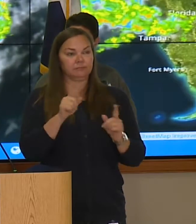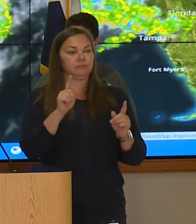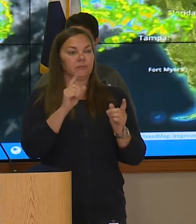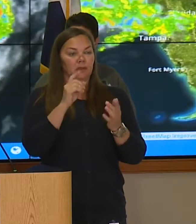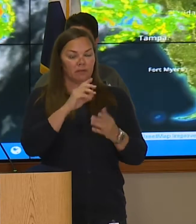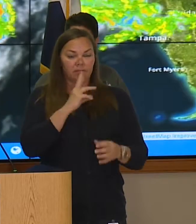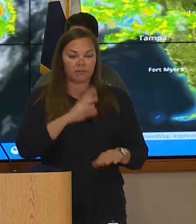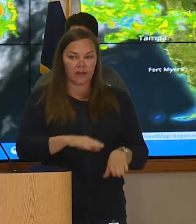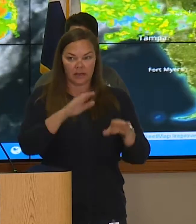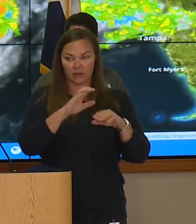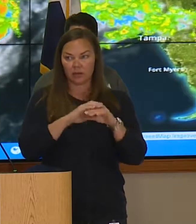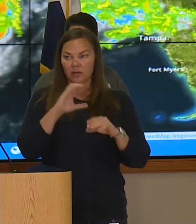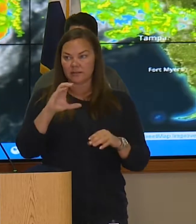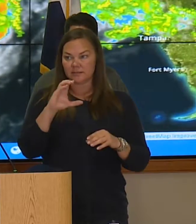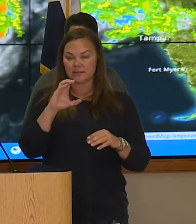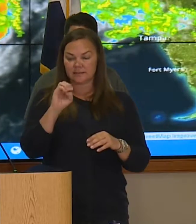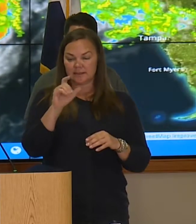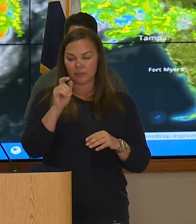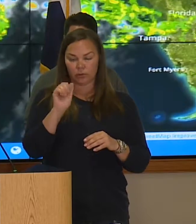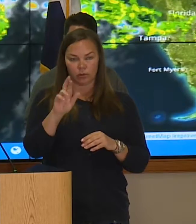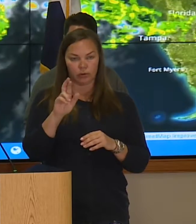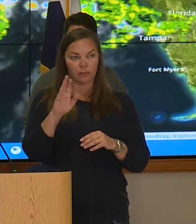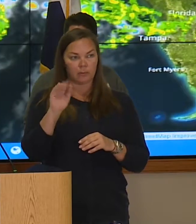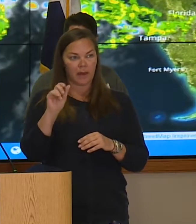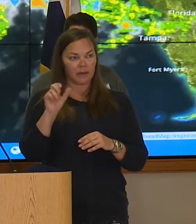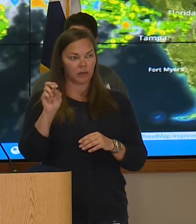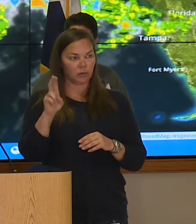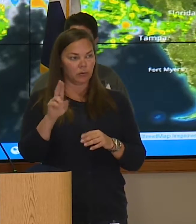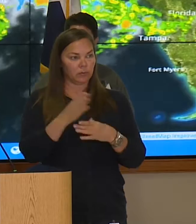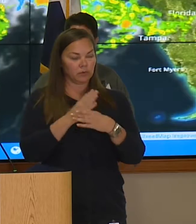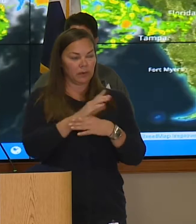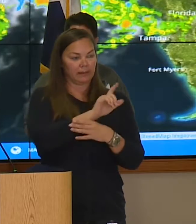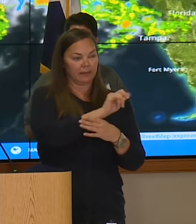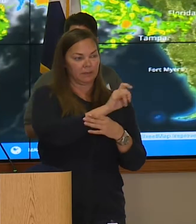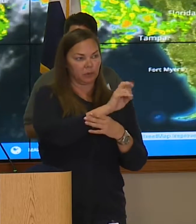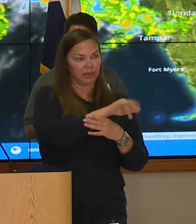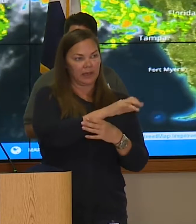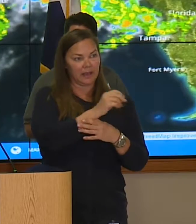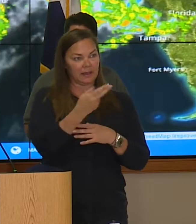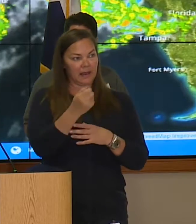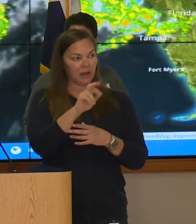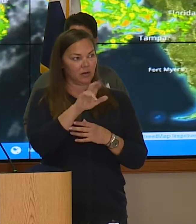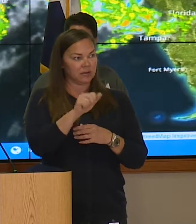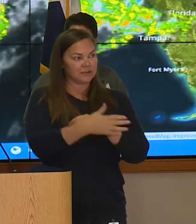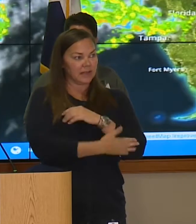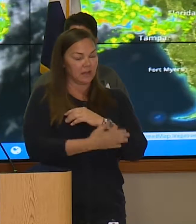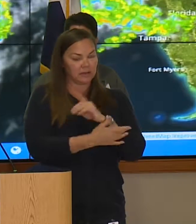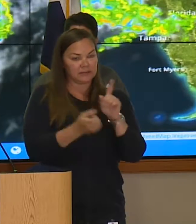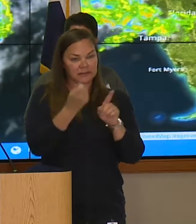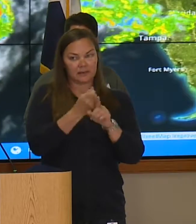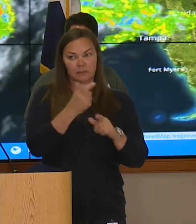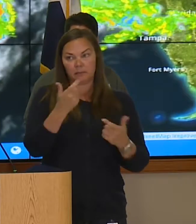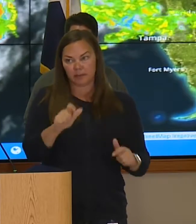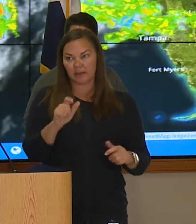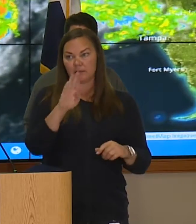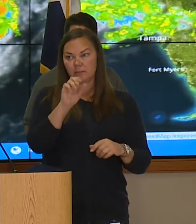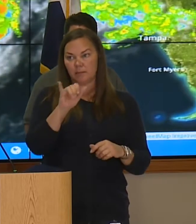Bayou. That's the bayou in the far eastern part of the county between Liberty and Harris. This is impacting greatly the Baytown